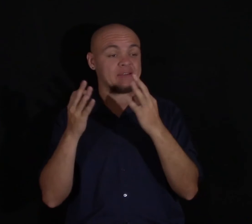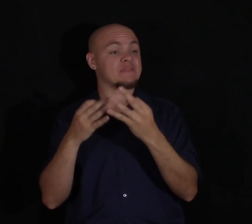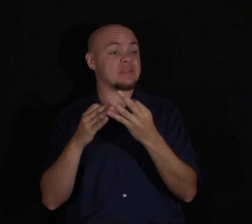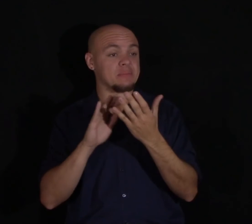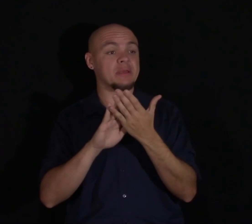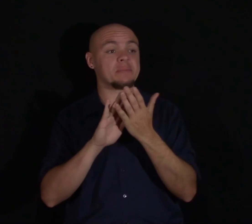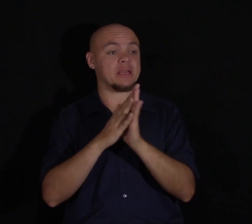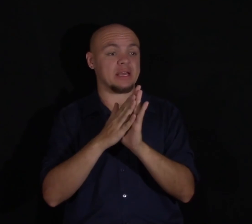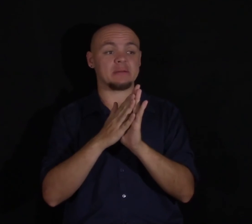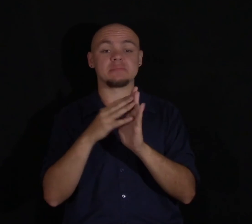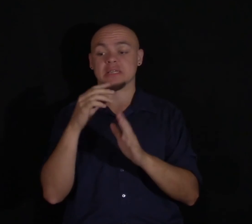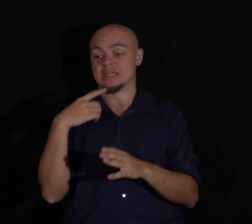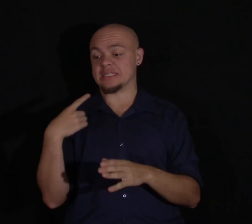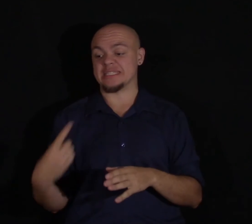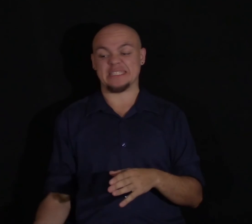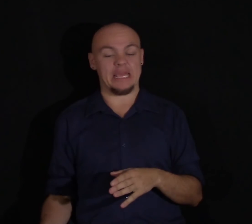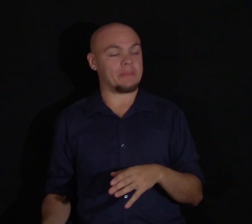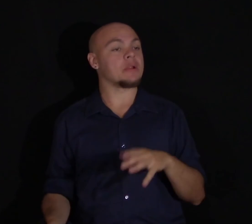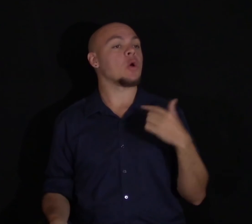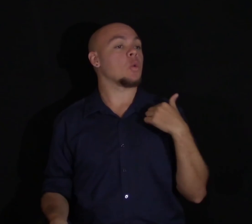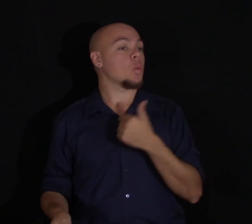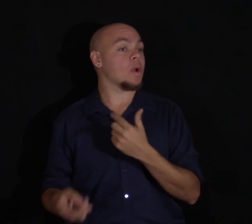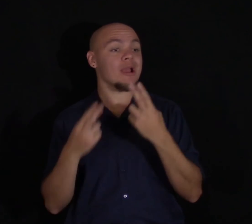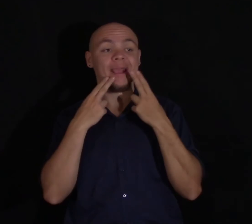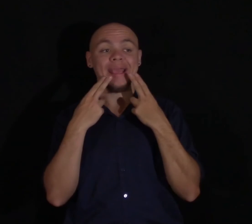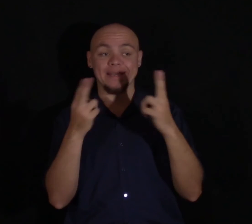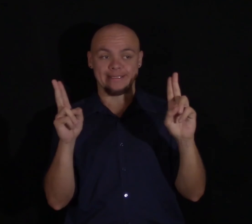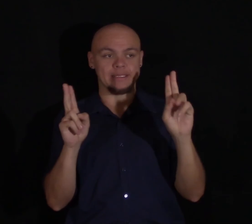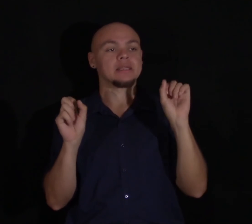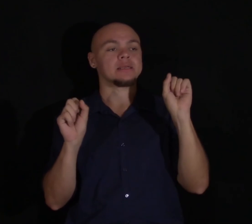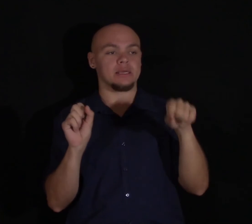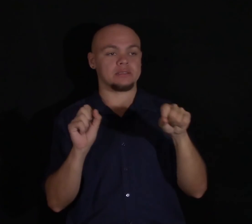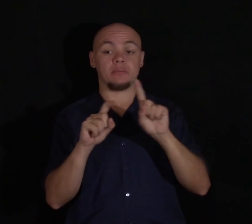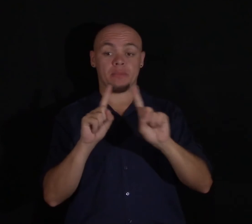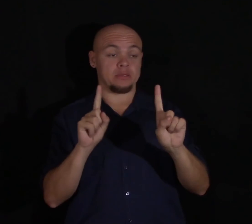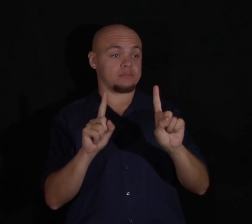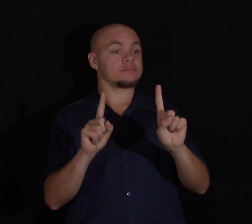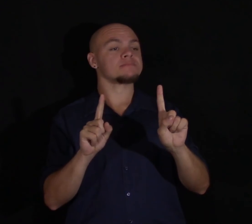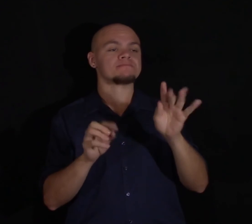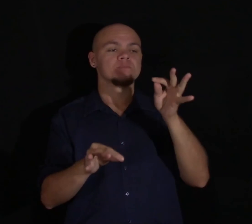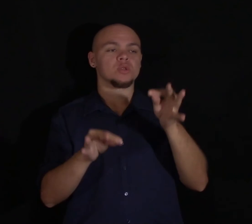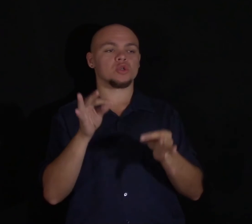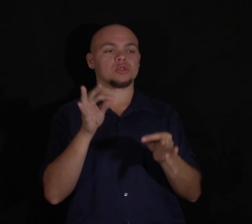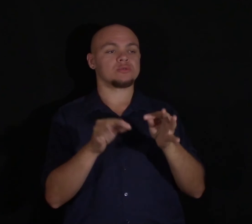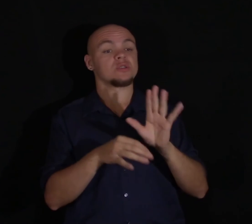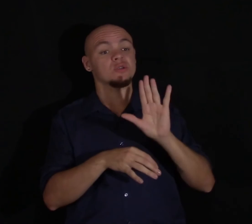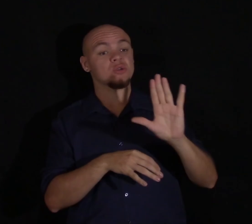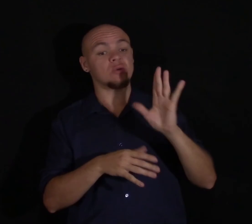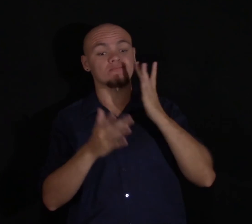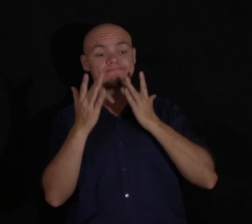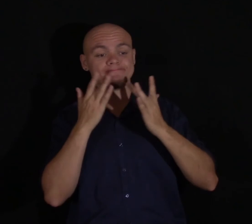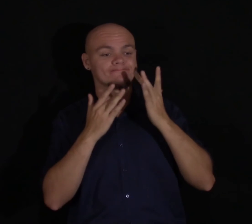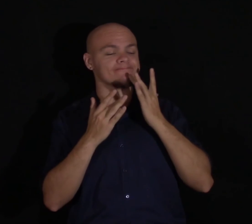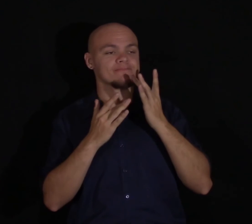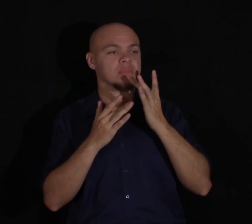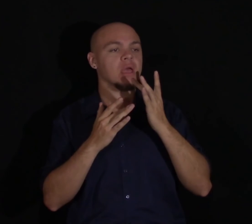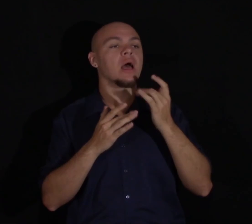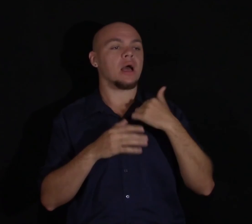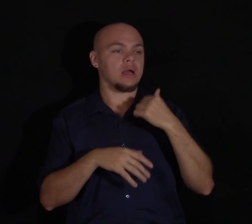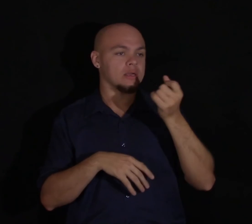although innocent. Judge, therefore, if I do not feel for your misfortunes. How can I